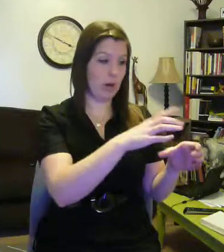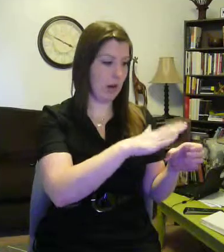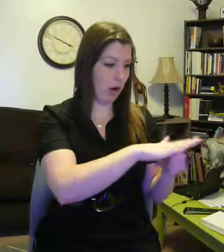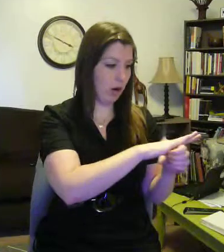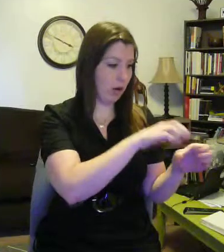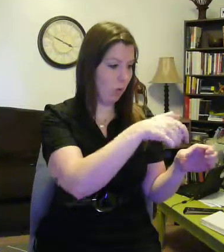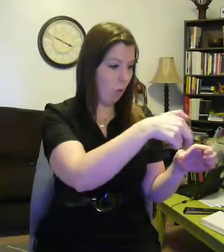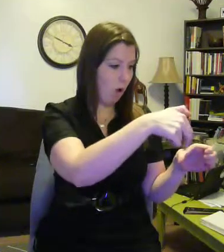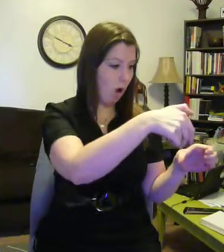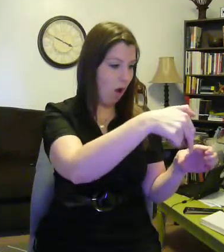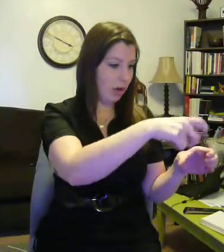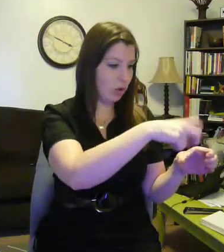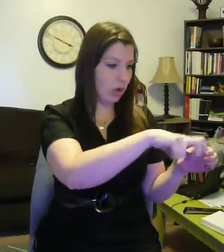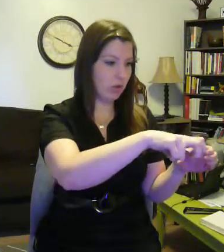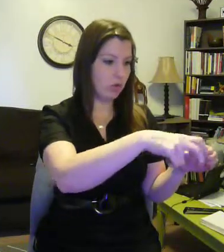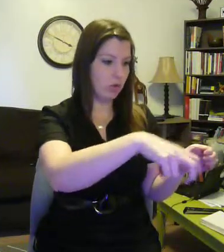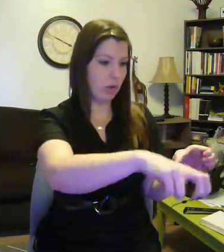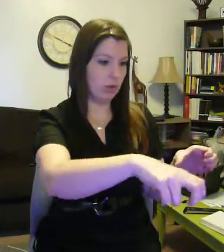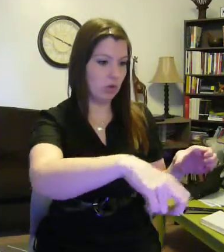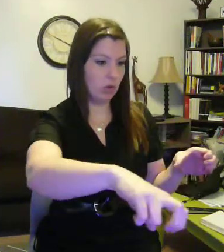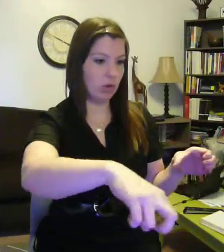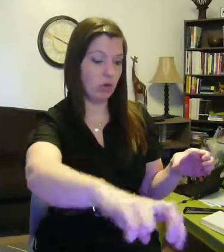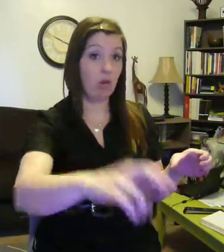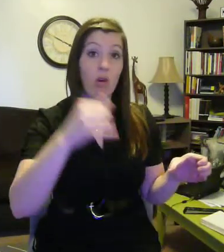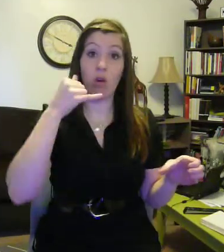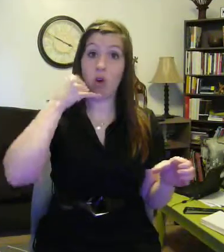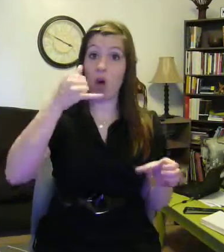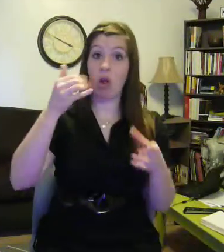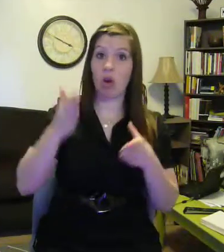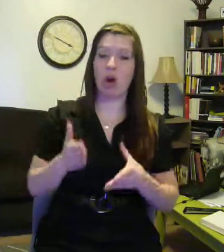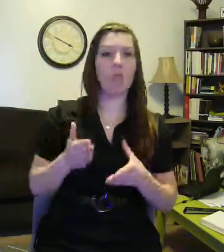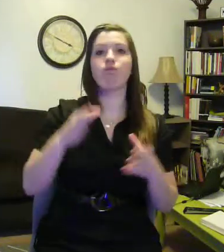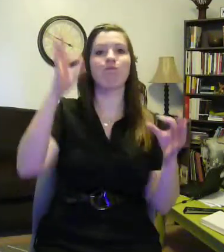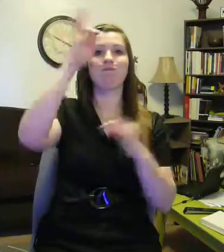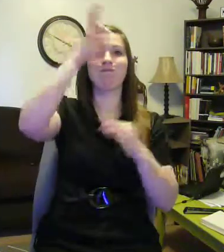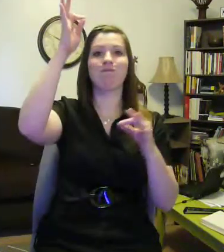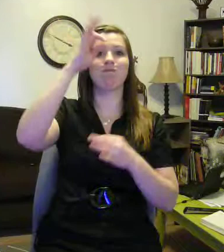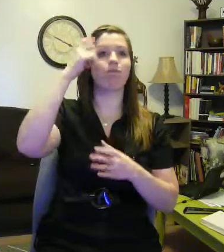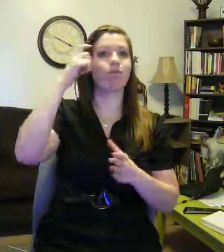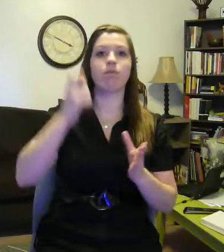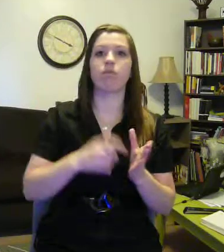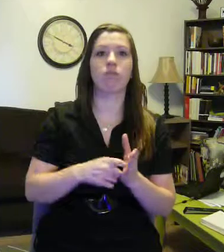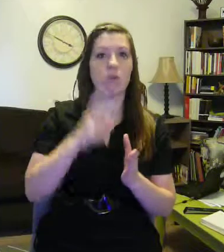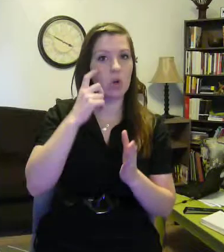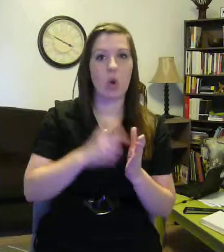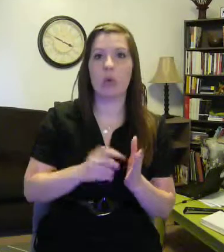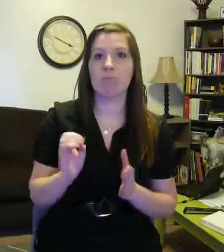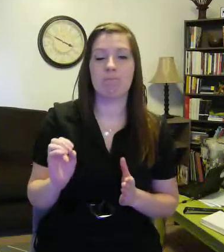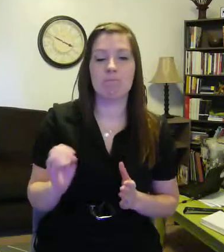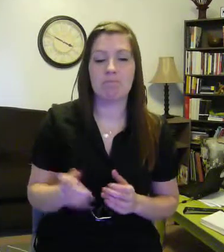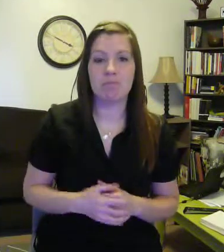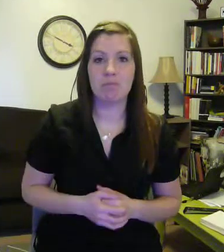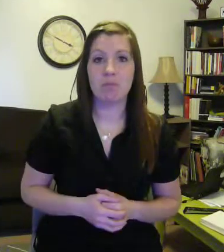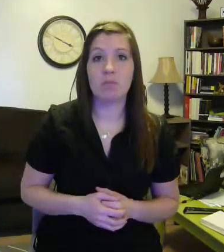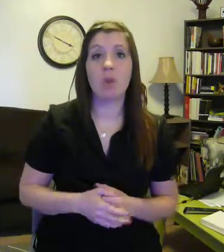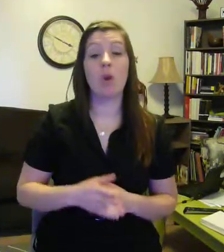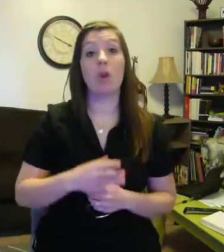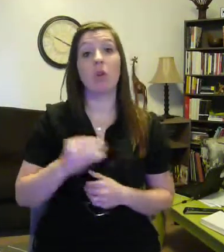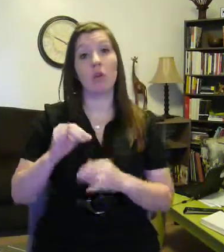So, in that process, the radio engineers are the next ones to get involved here. With the use of topographical